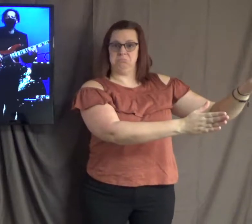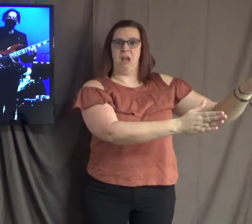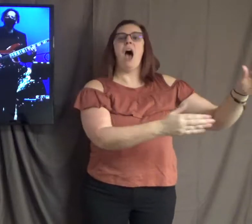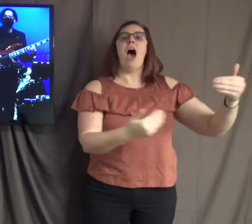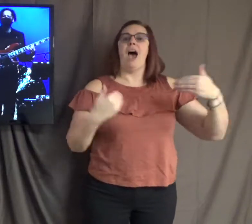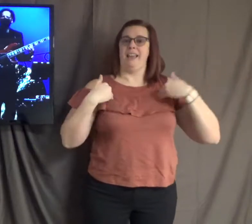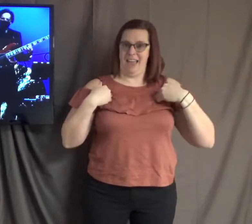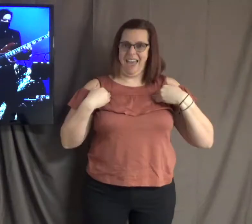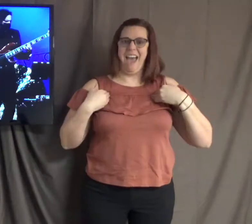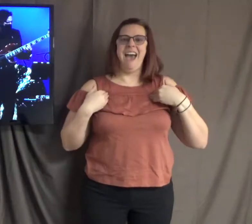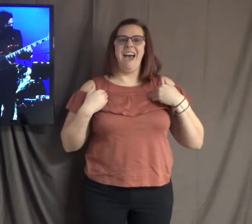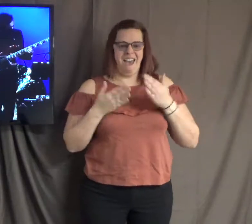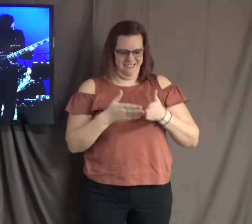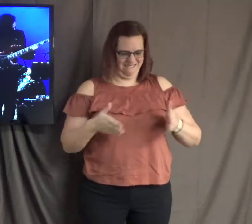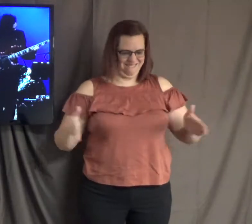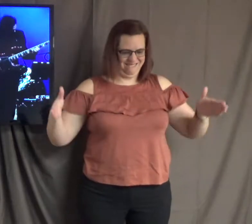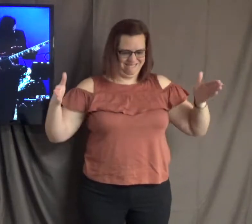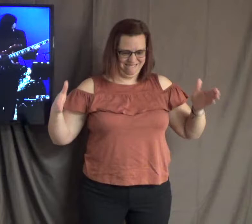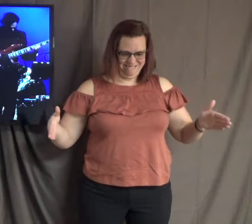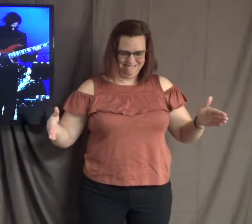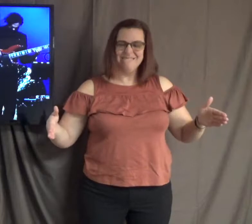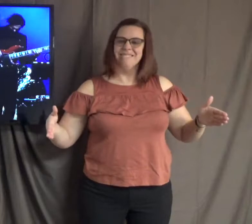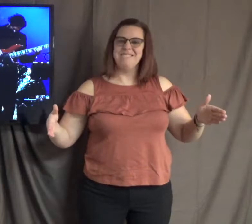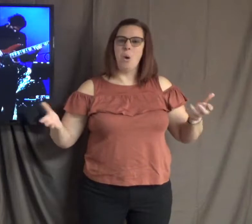'cause you have what it